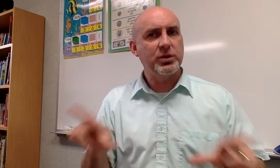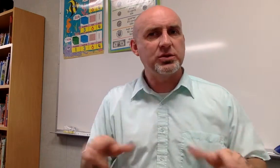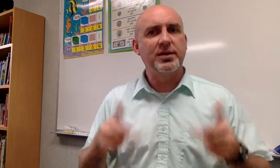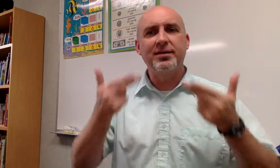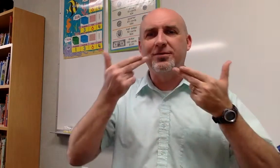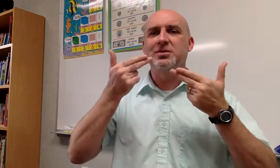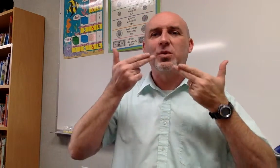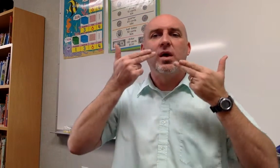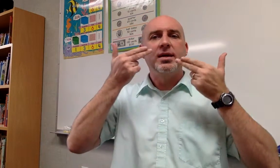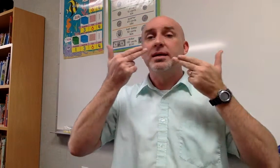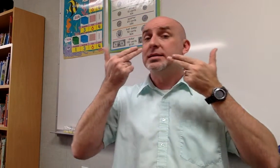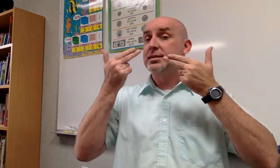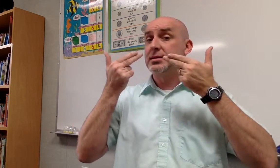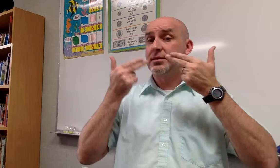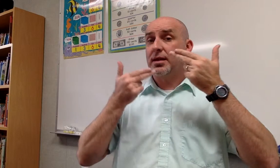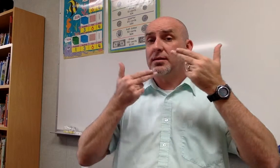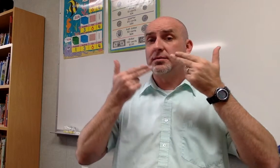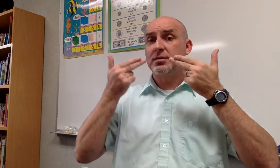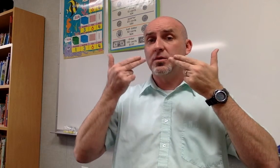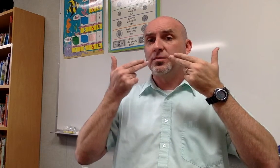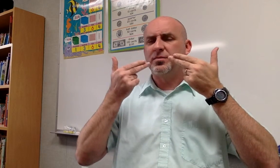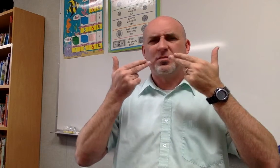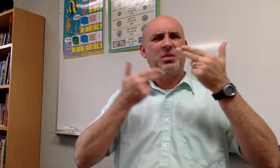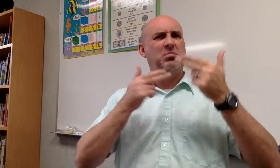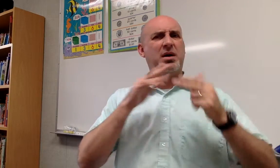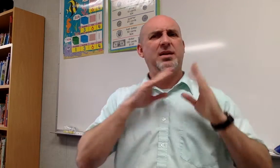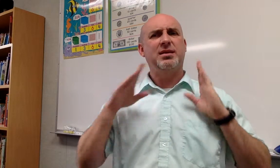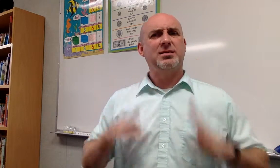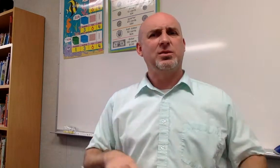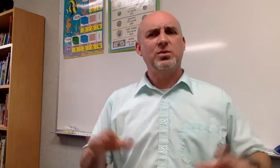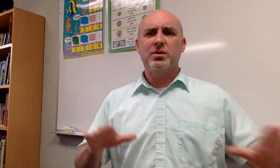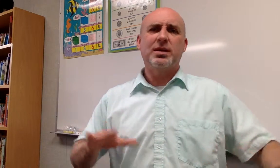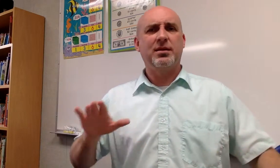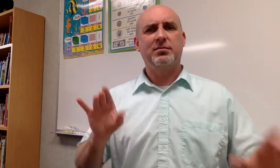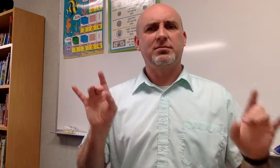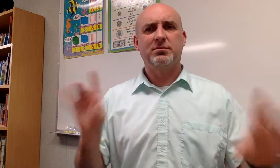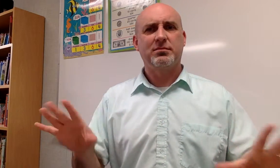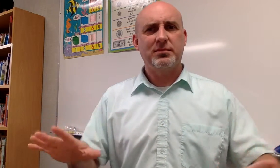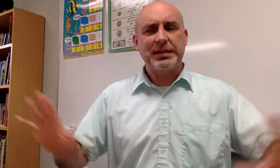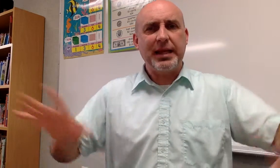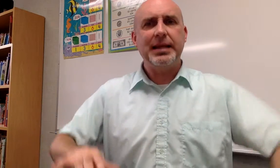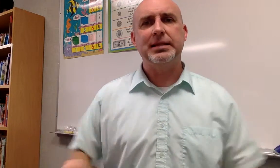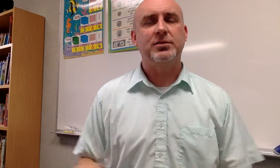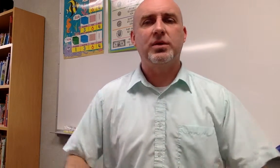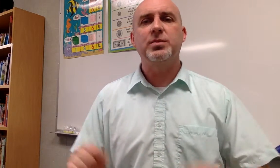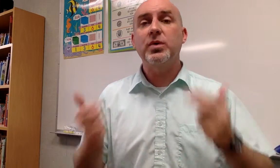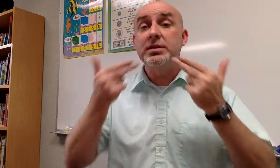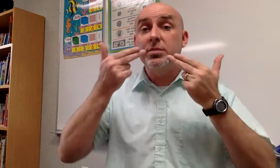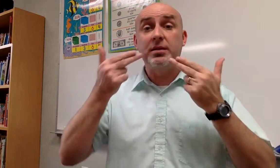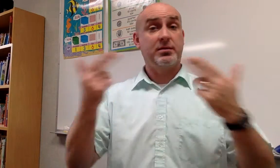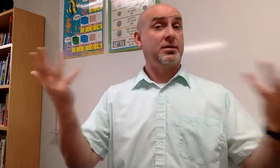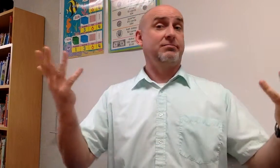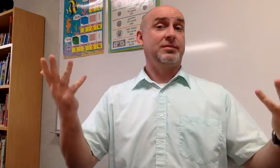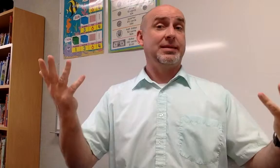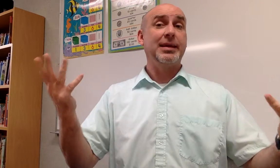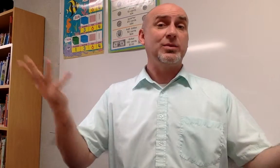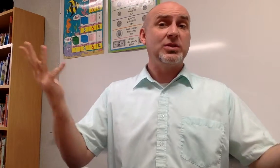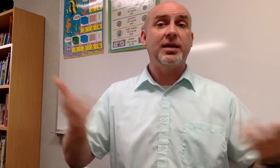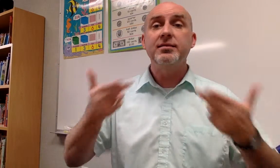It feels cool. Okay, so my body is so crooked, I hate it, it drives me crazy, but you get what you get. Here we